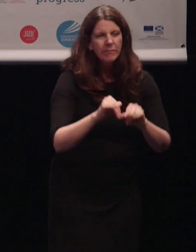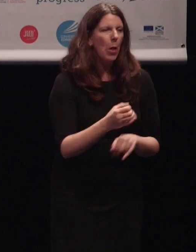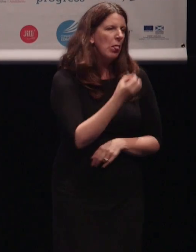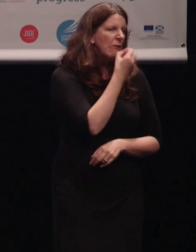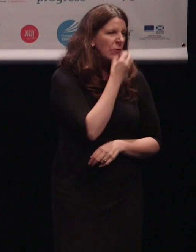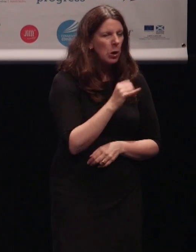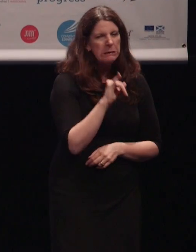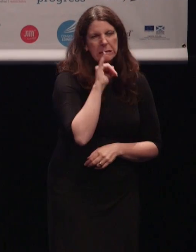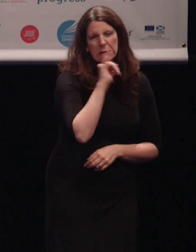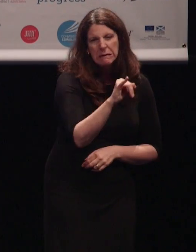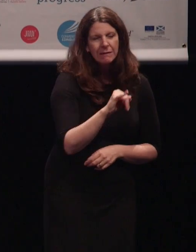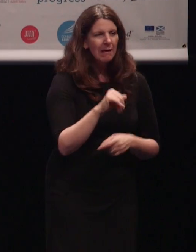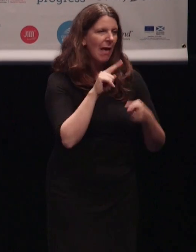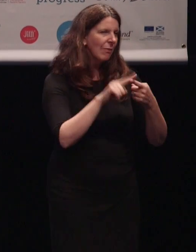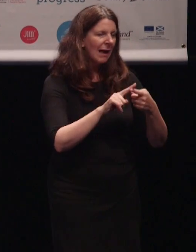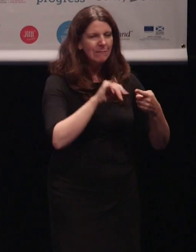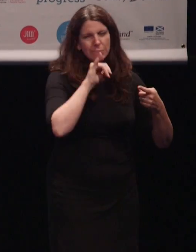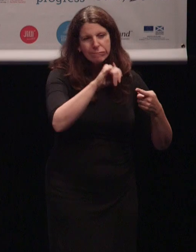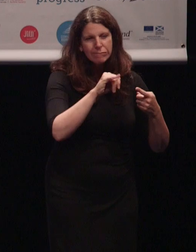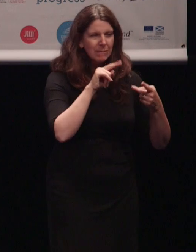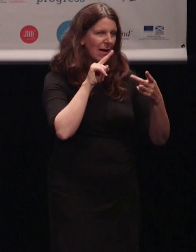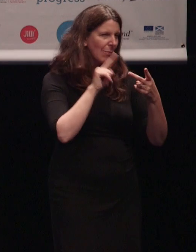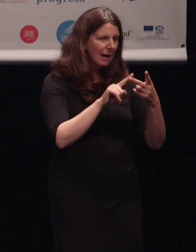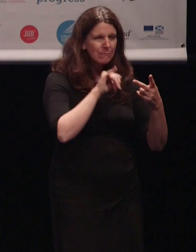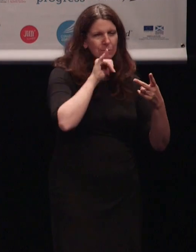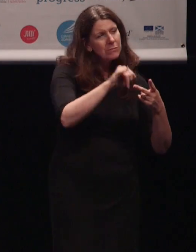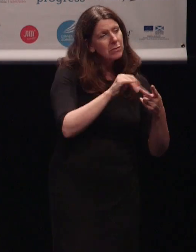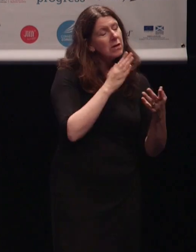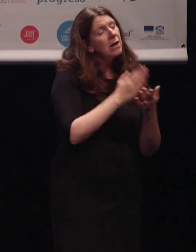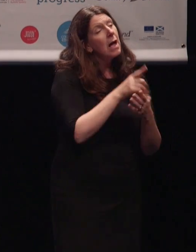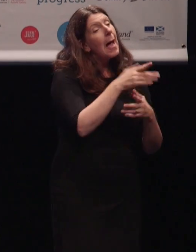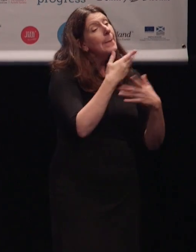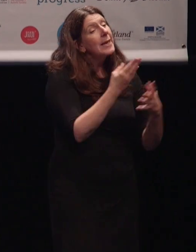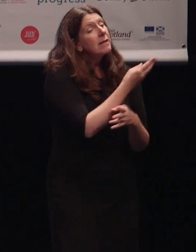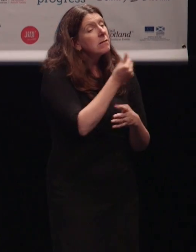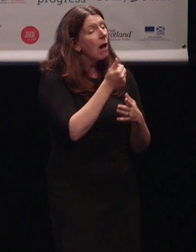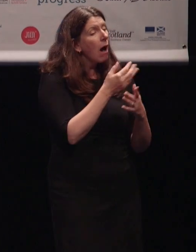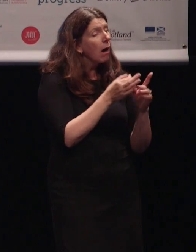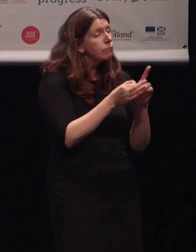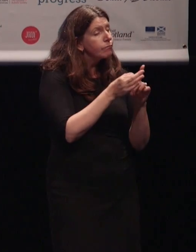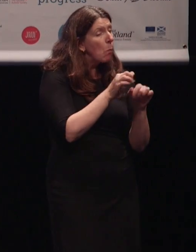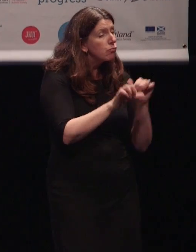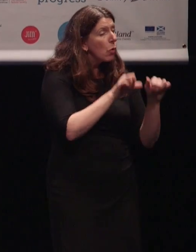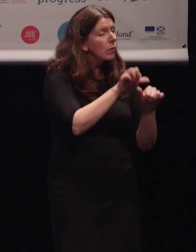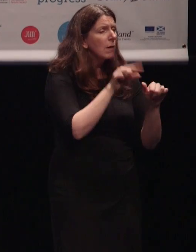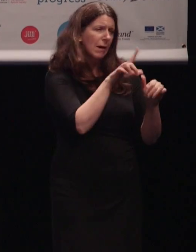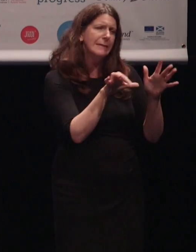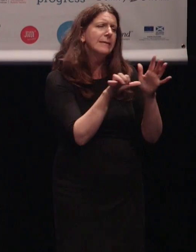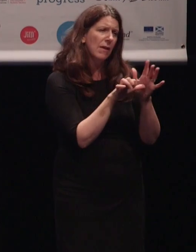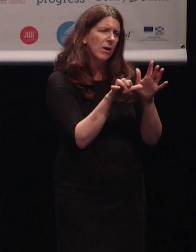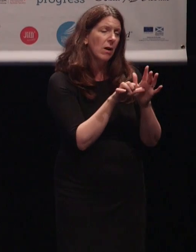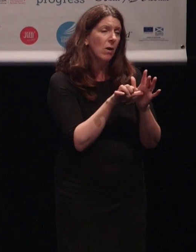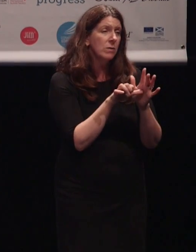good. Still, the staff saw he was making progress, but it was difficult. Of course, it's difficult at staff if the